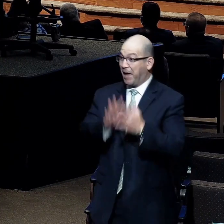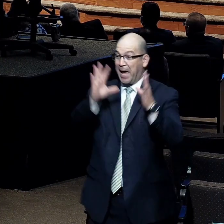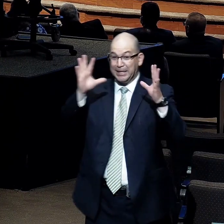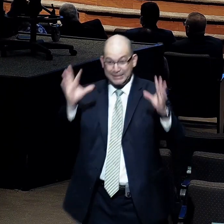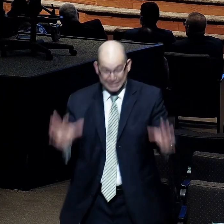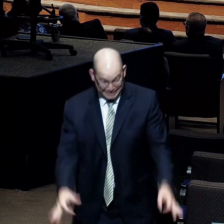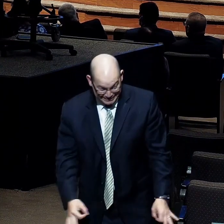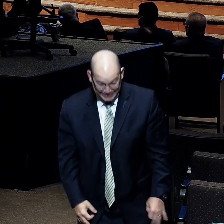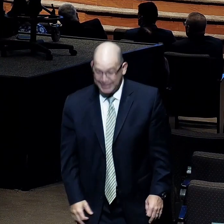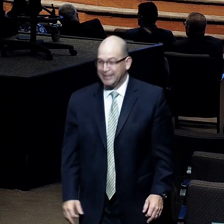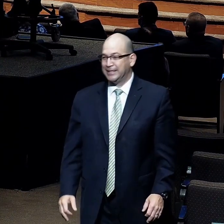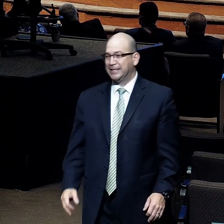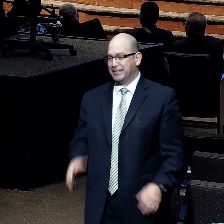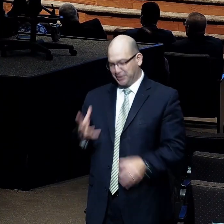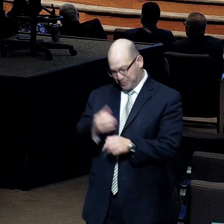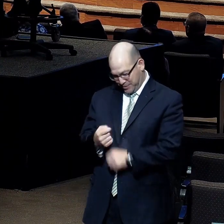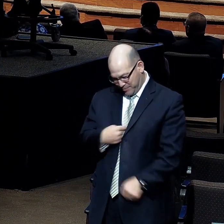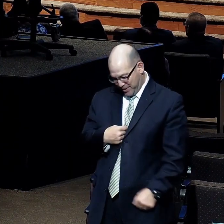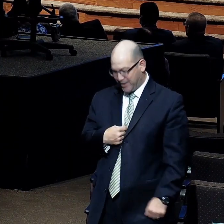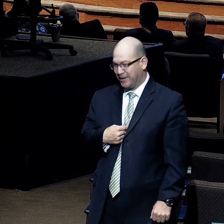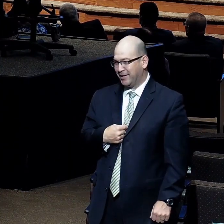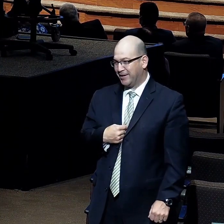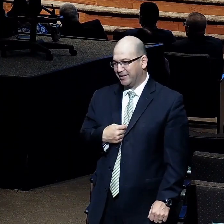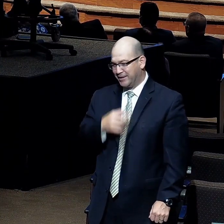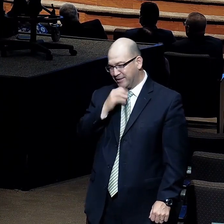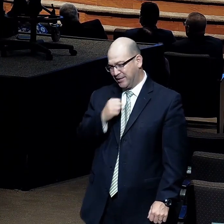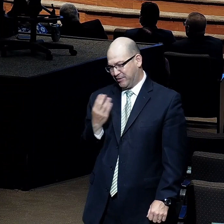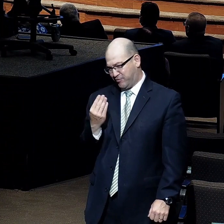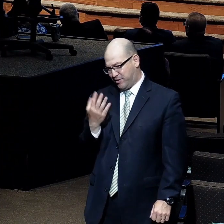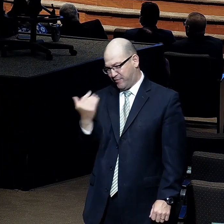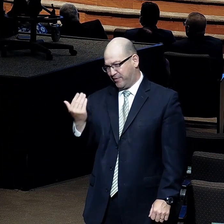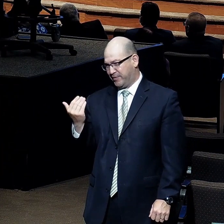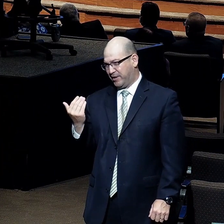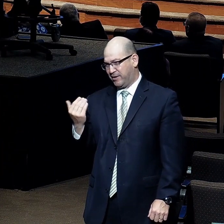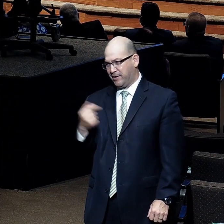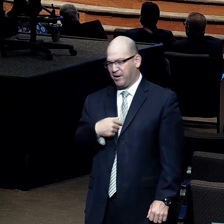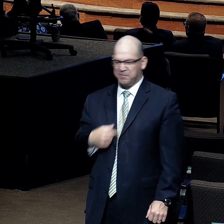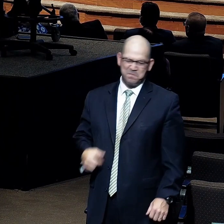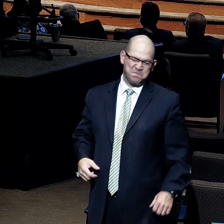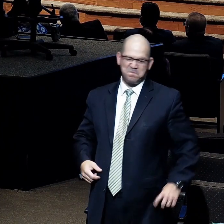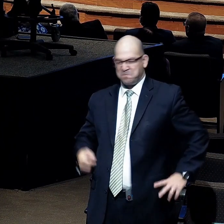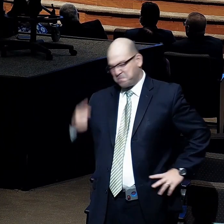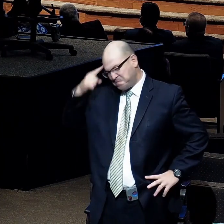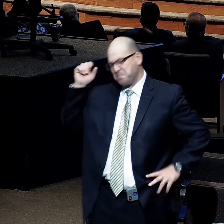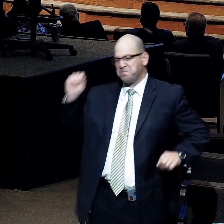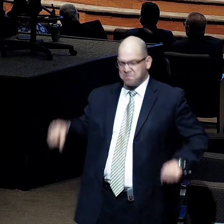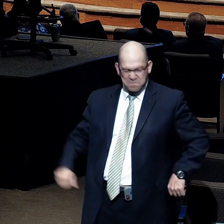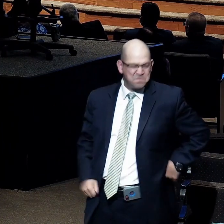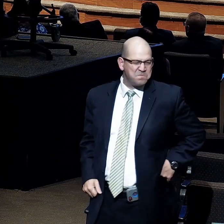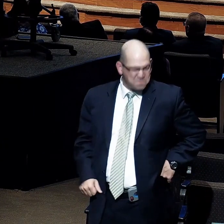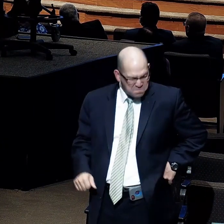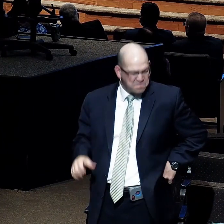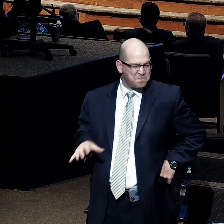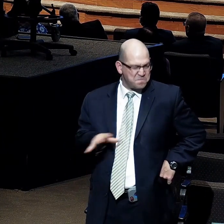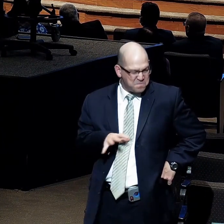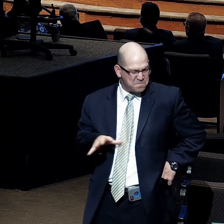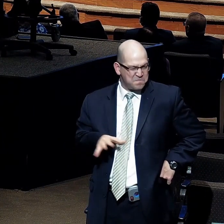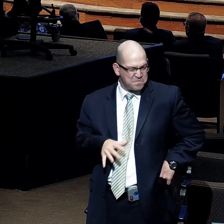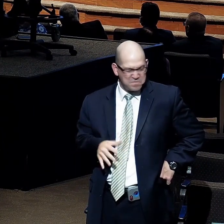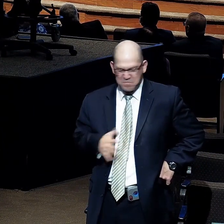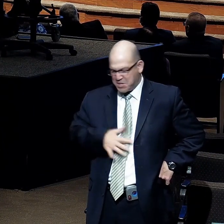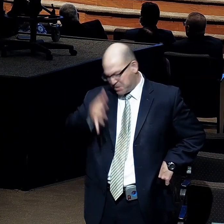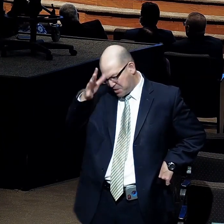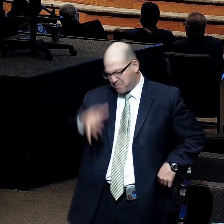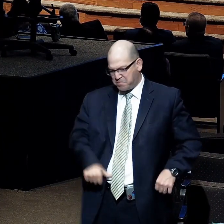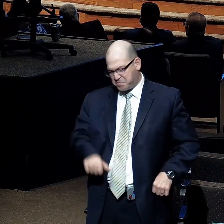he trusted me. I'm probably, 14, 15 years old. I was cocky. I was arrogant. And I was like, I'm going to knock this job out. My dad's going to be so proud of me. I can do this all on